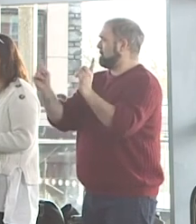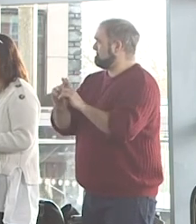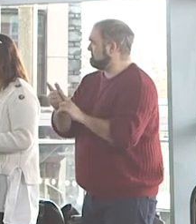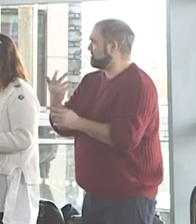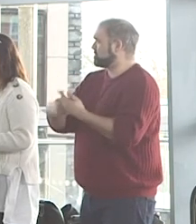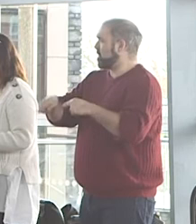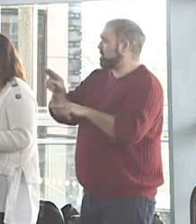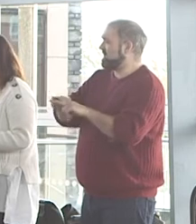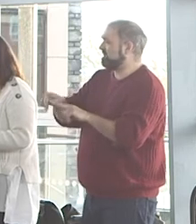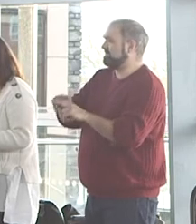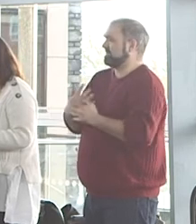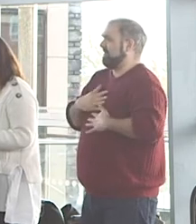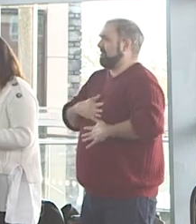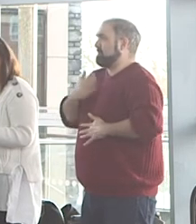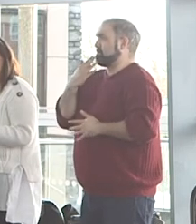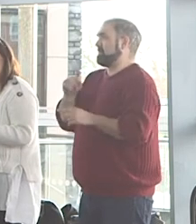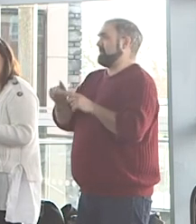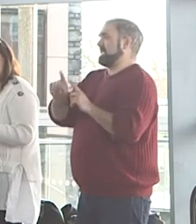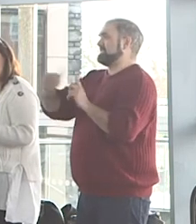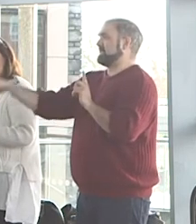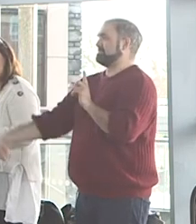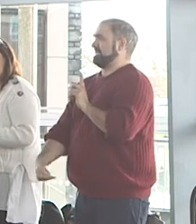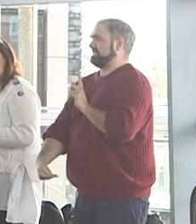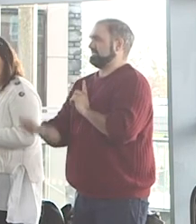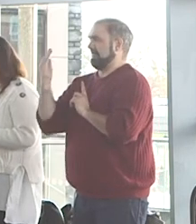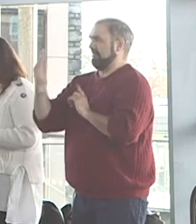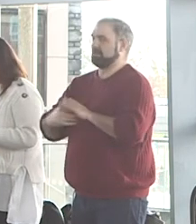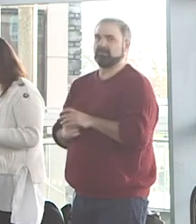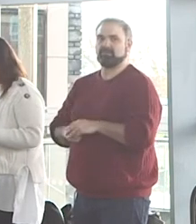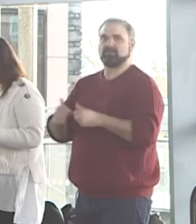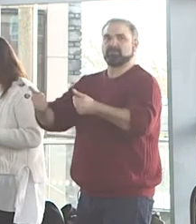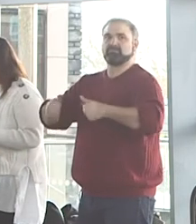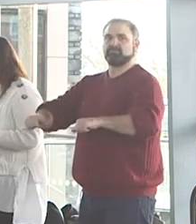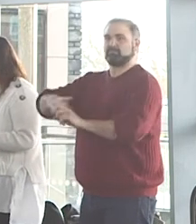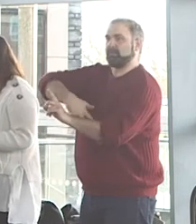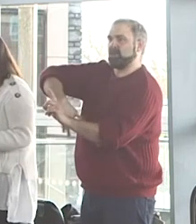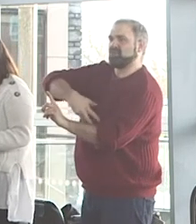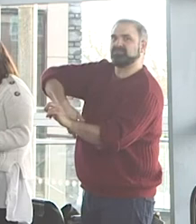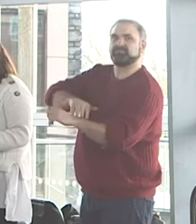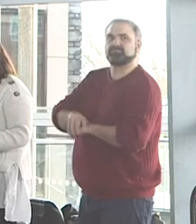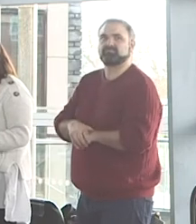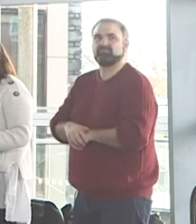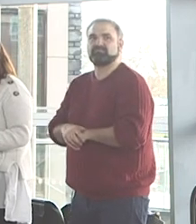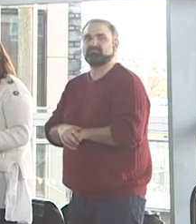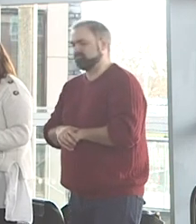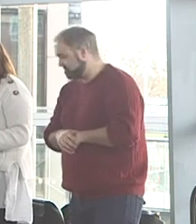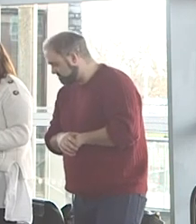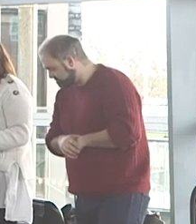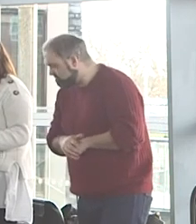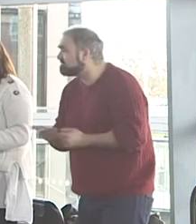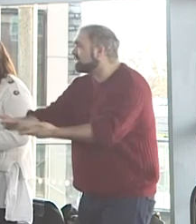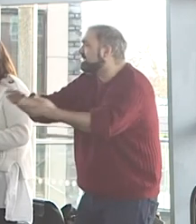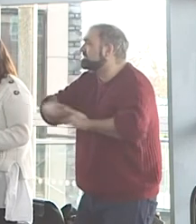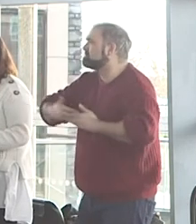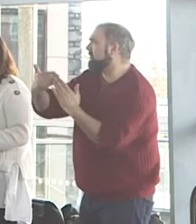if you're that way inclined, you better go downstairs. So a bit of background. The existing